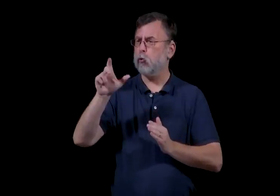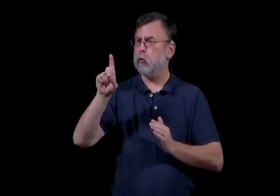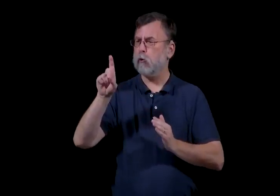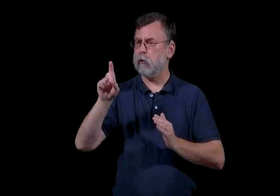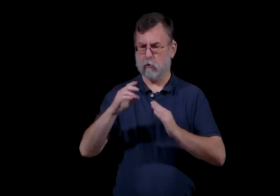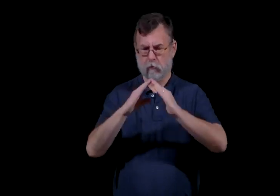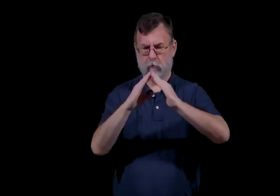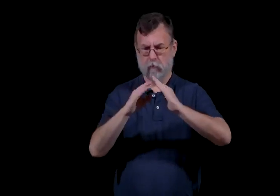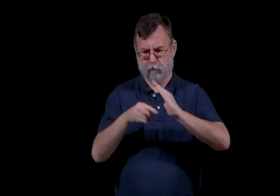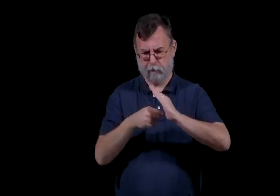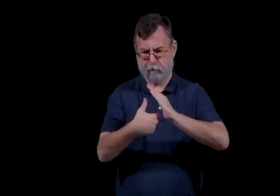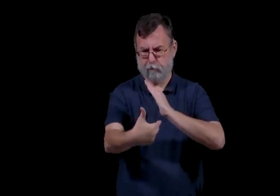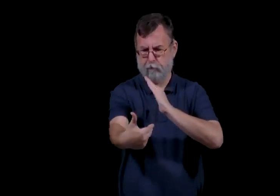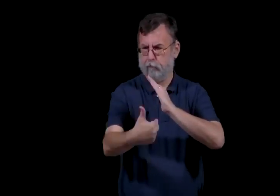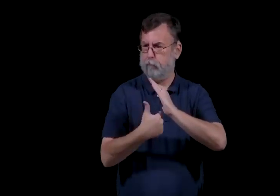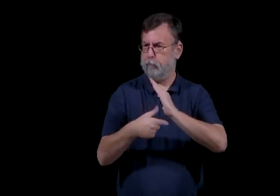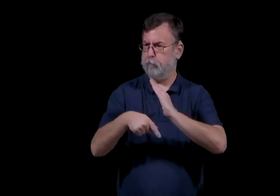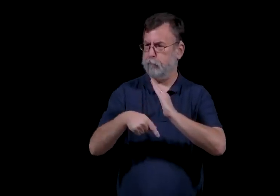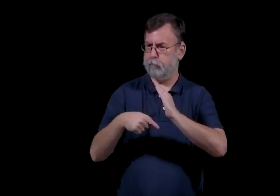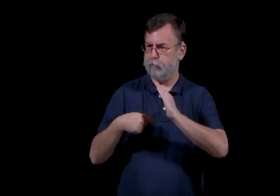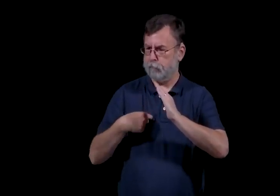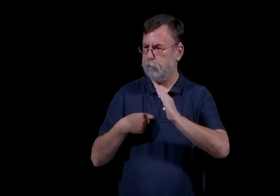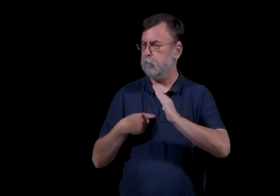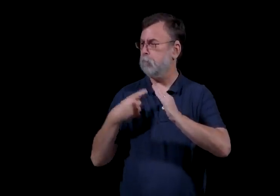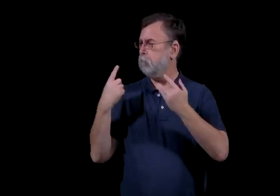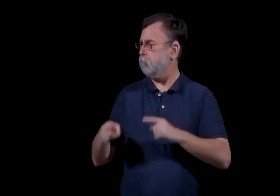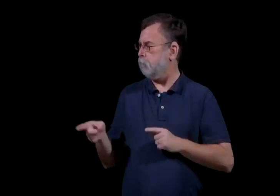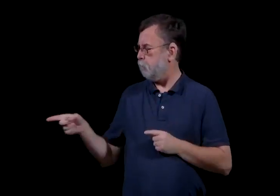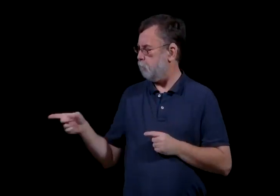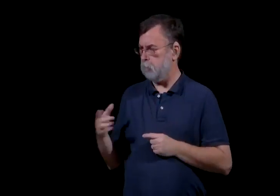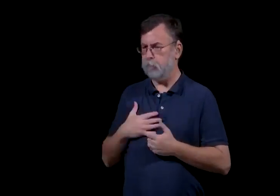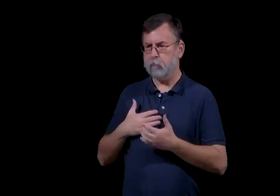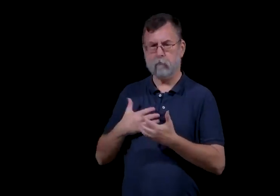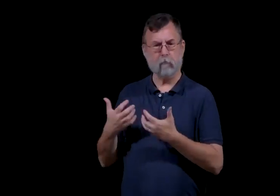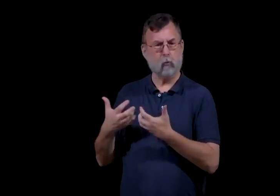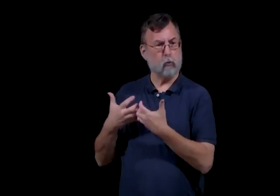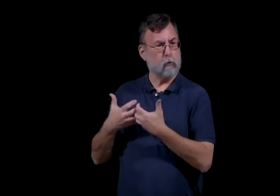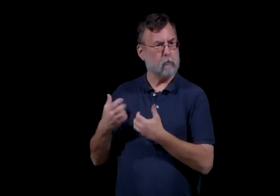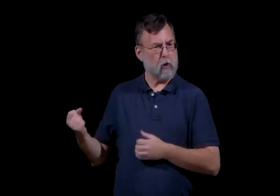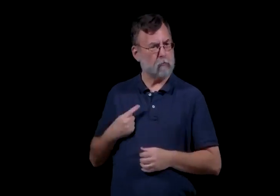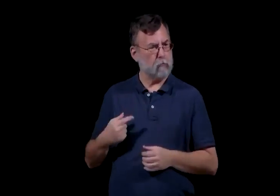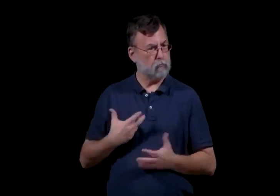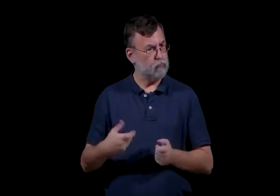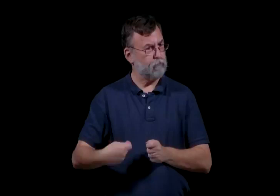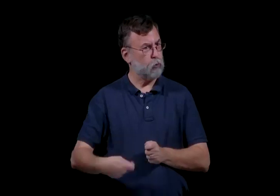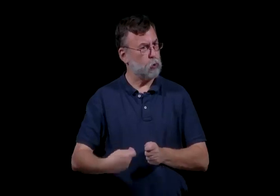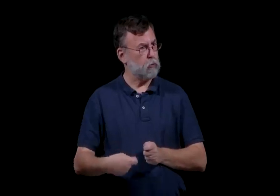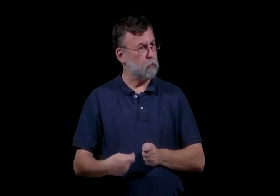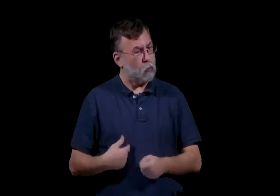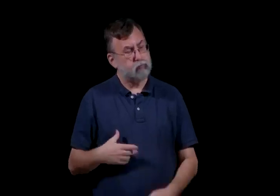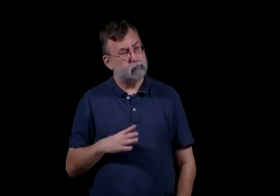And he had a boat shed that he kept his boat in. So my roommate and I, he